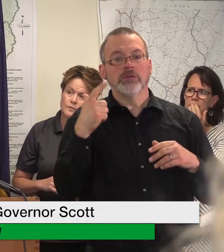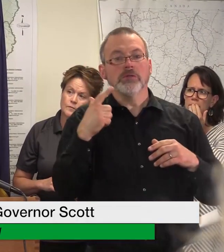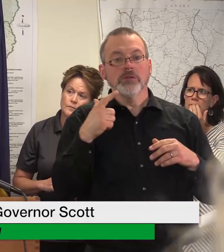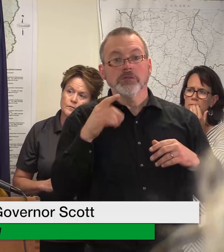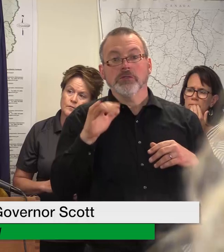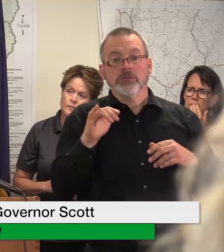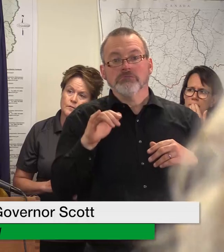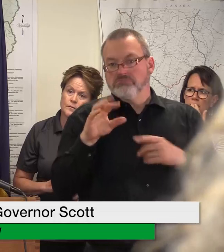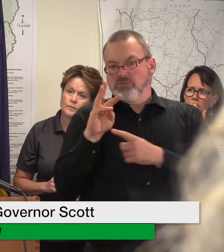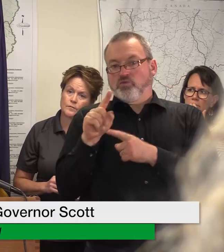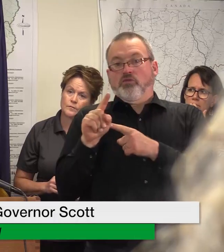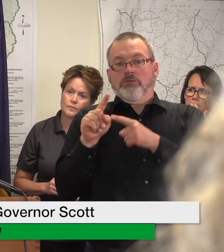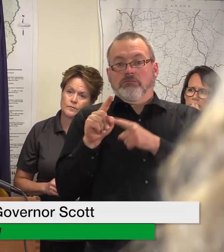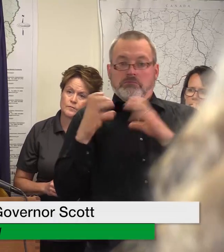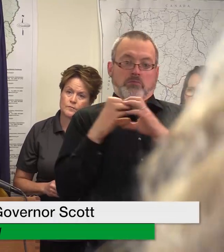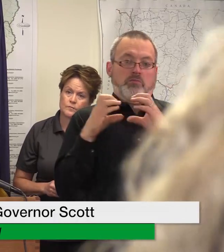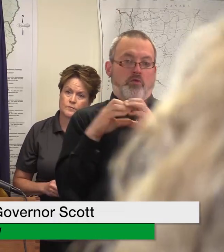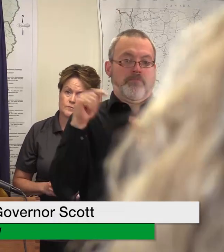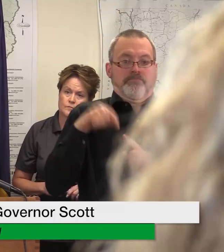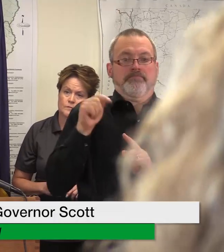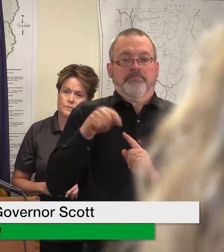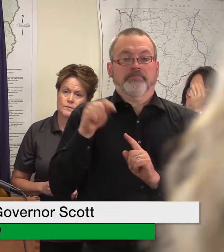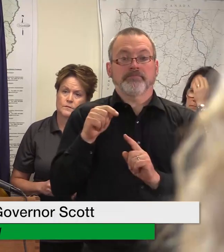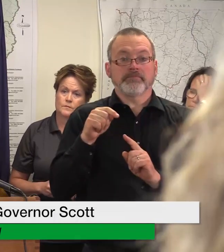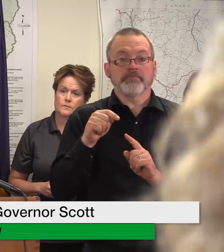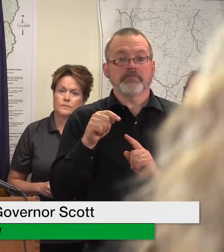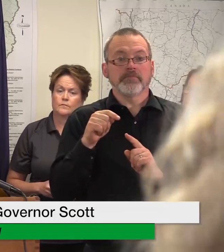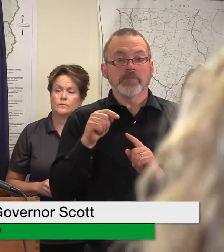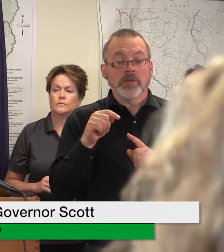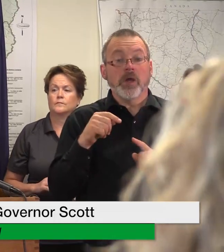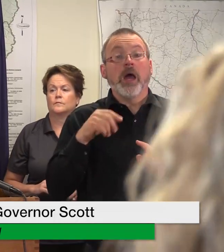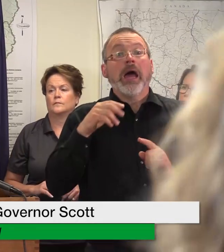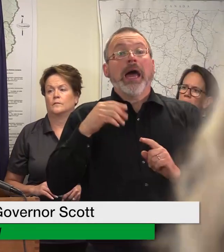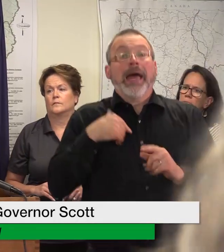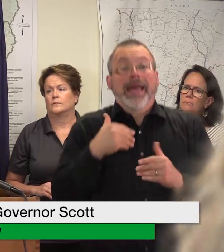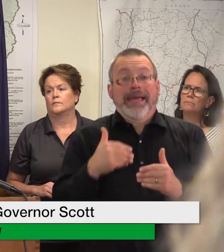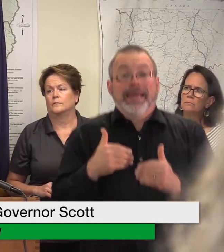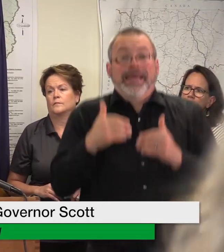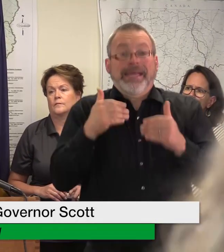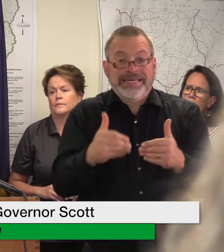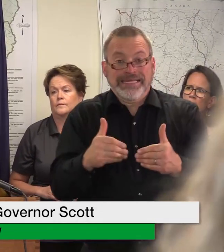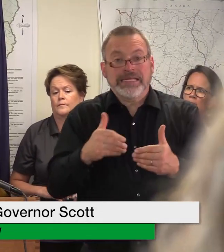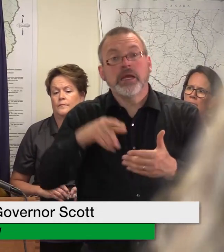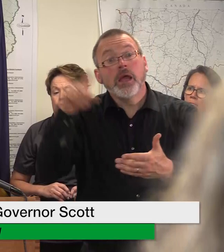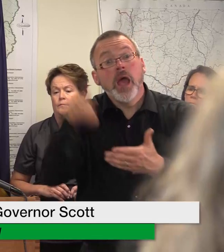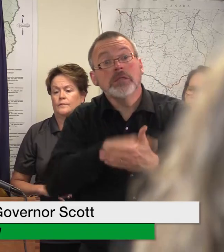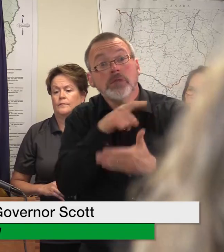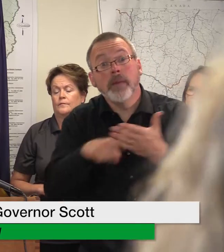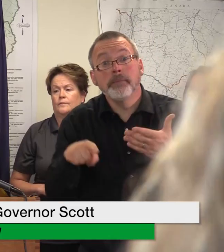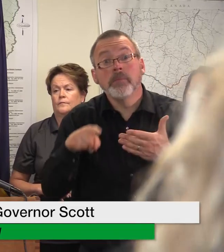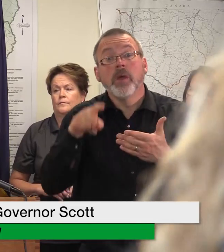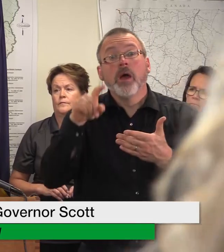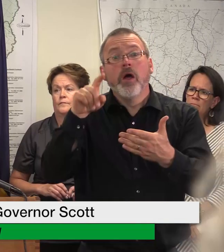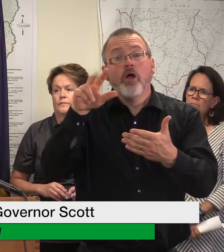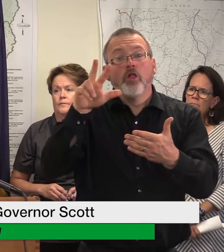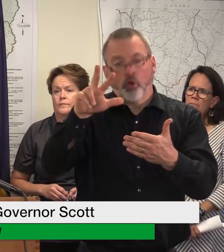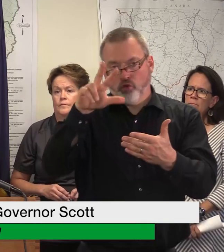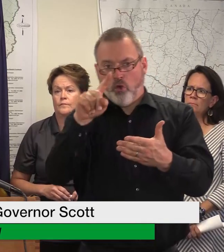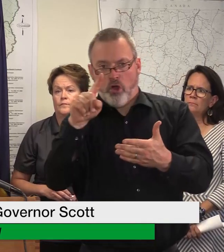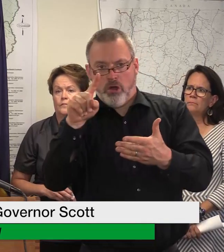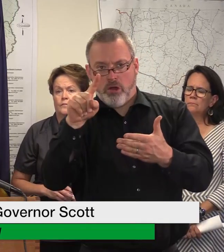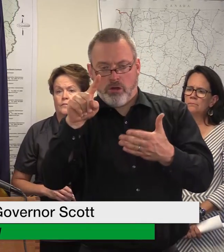don't believe, have all received a condemnation letter yet. I know 31 have, and there's a process underway with the park